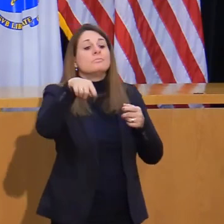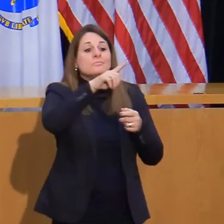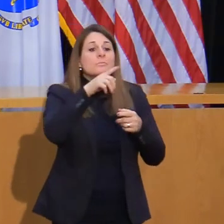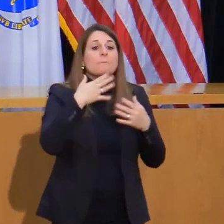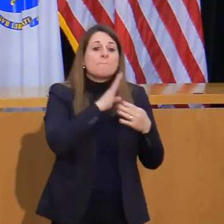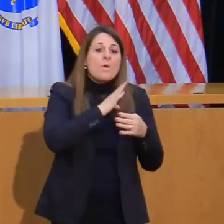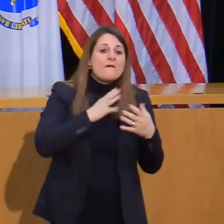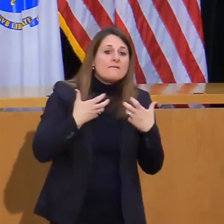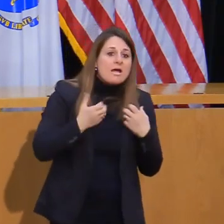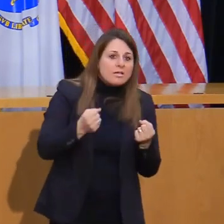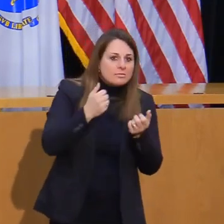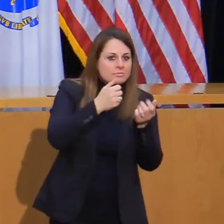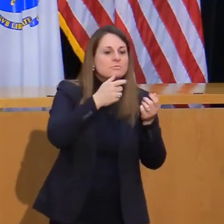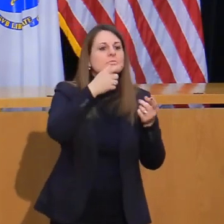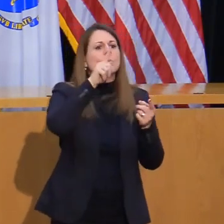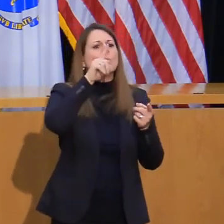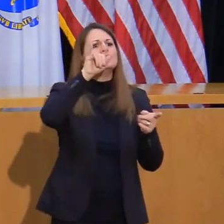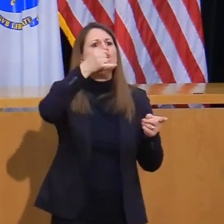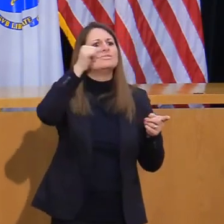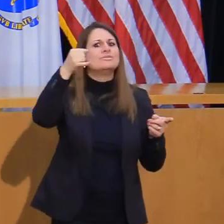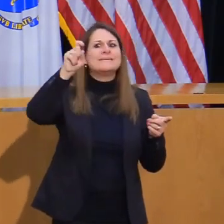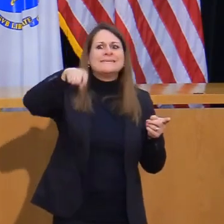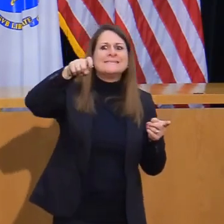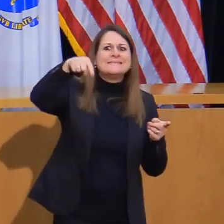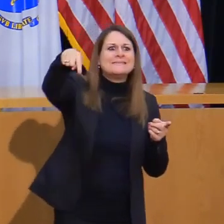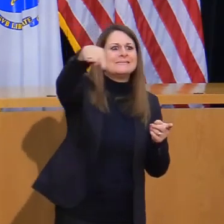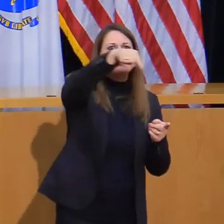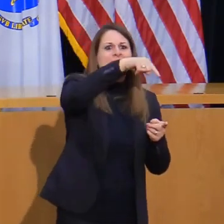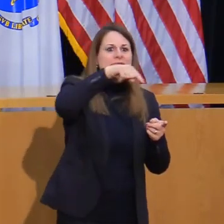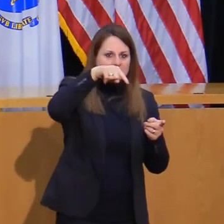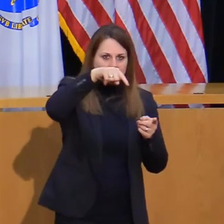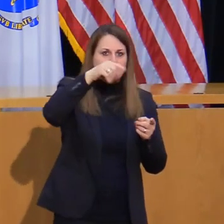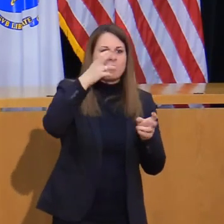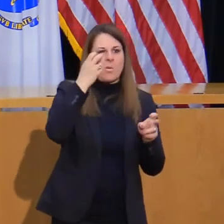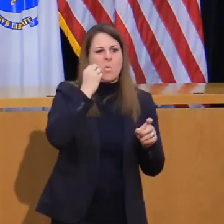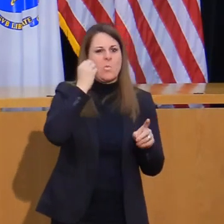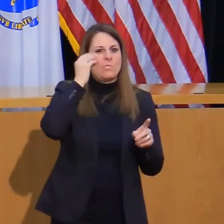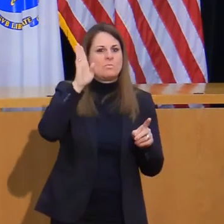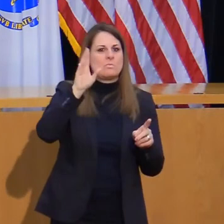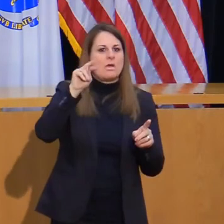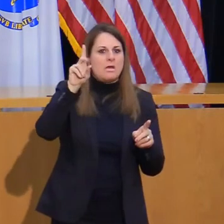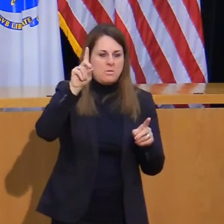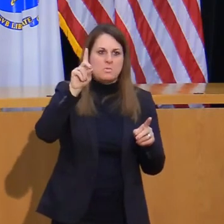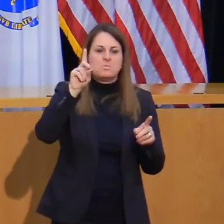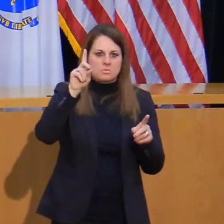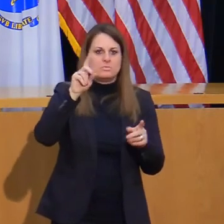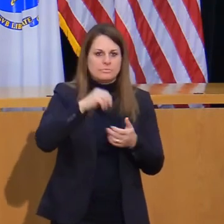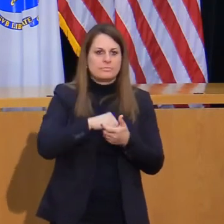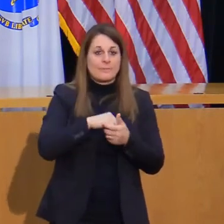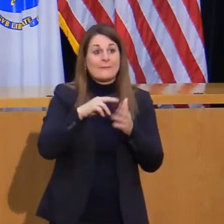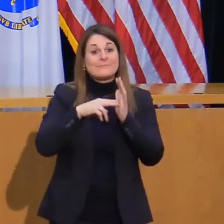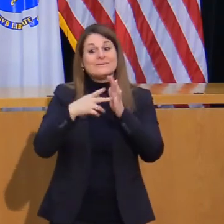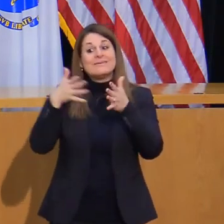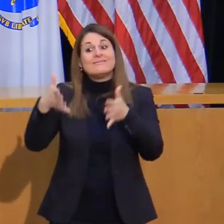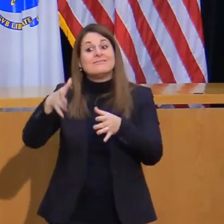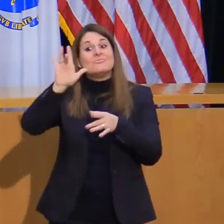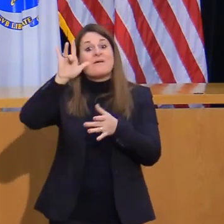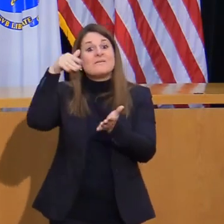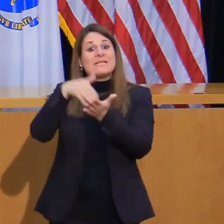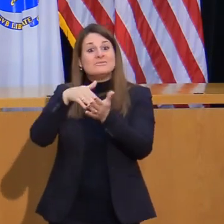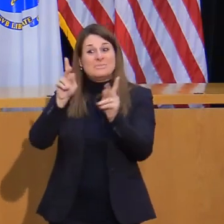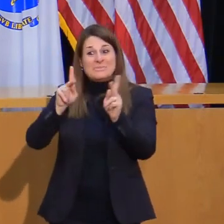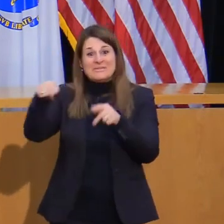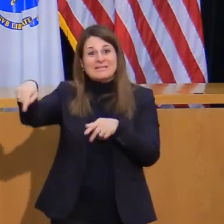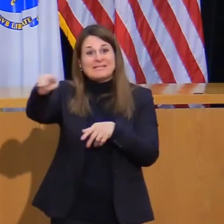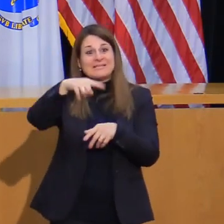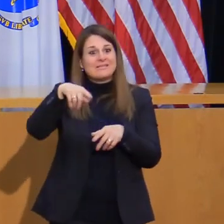This is an estimate, and I don't like to speculate, as you know, but this is about probably 10,000 of the J&J we will have for this program as